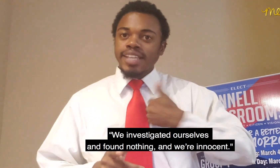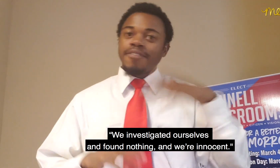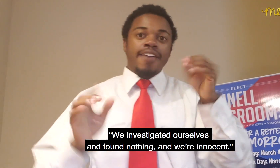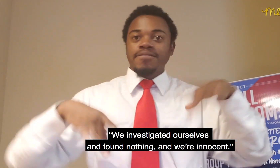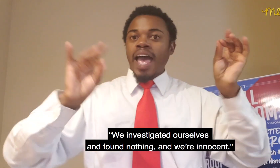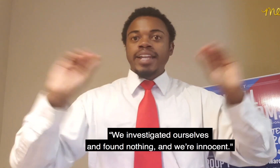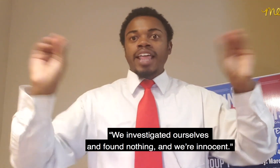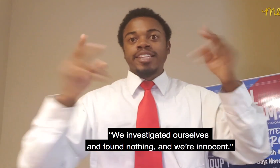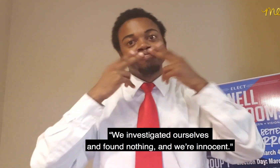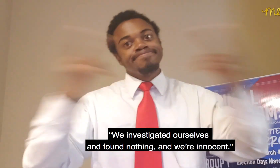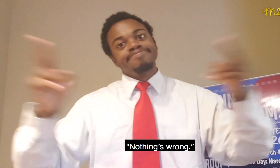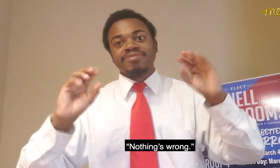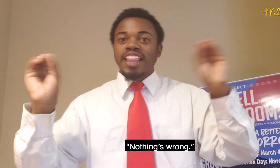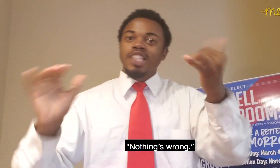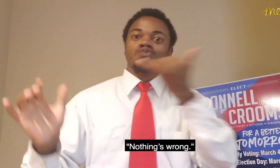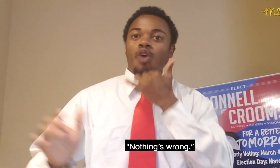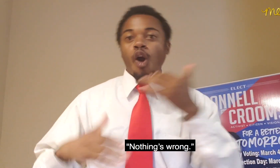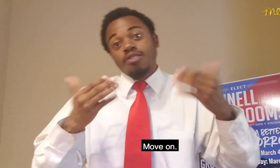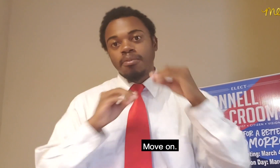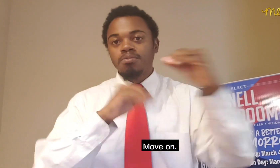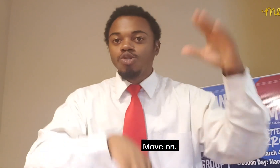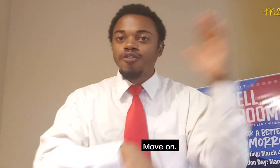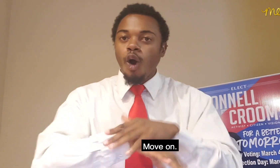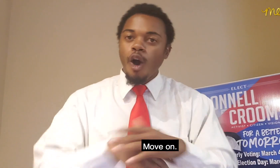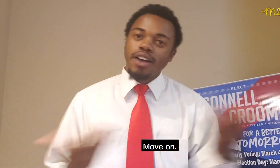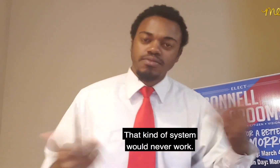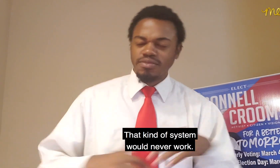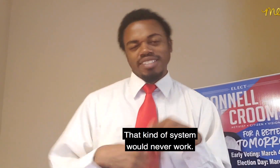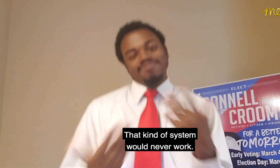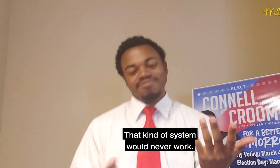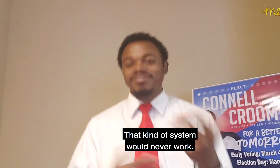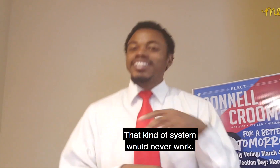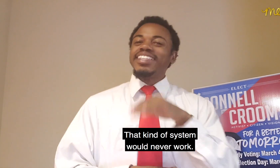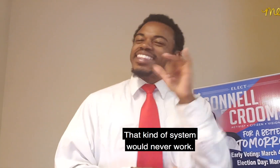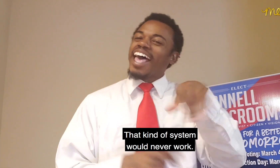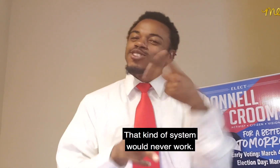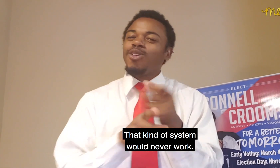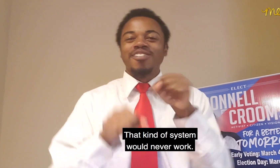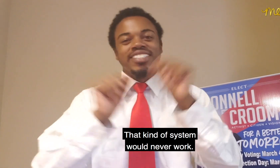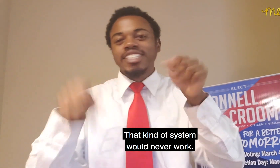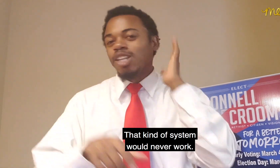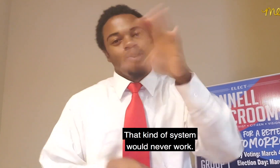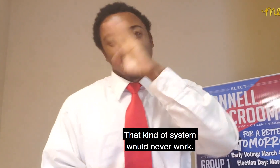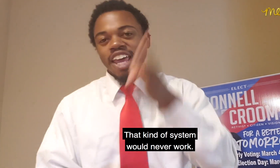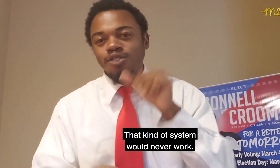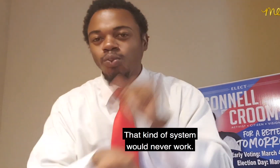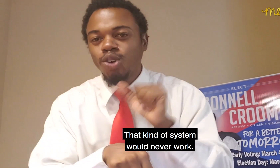investigated ourselves and found nothing. We're innocent. Nothing's wrong. Move on. That kind of system would never work.